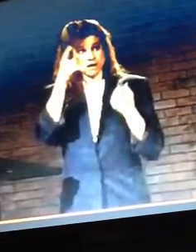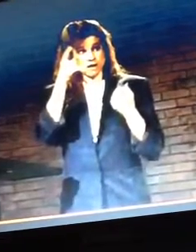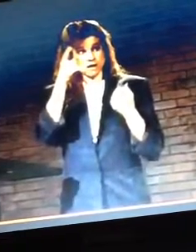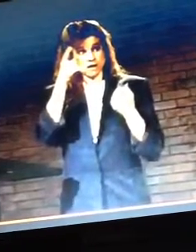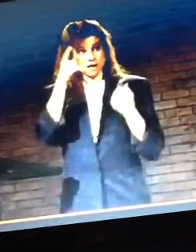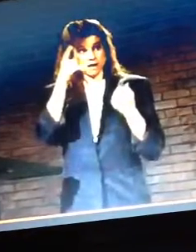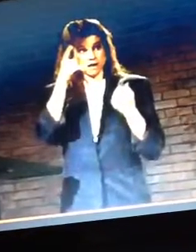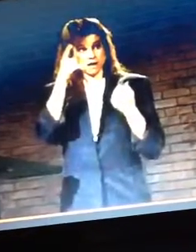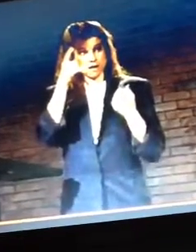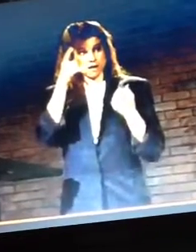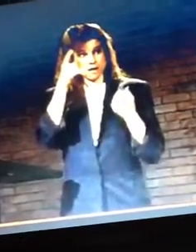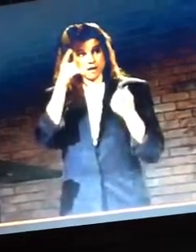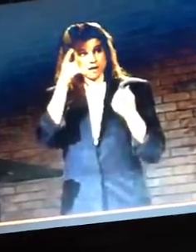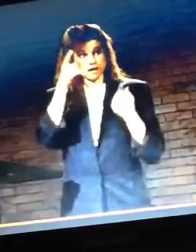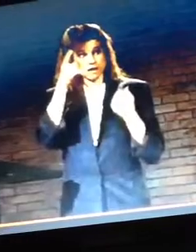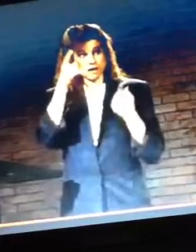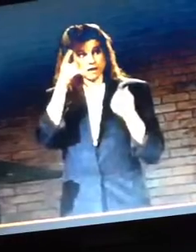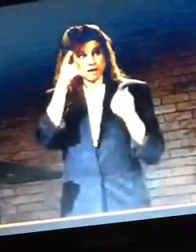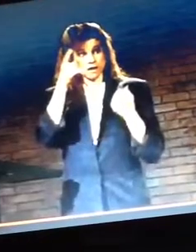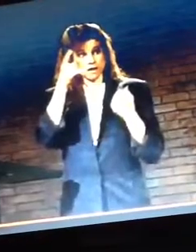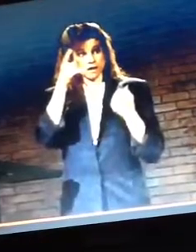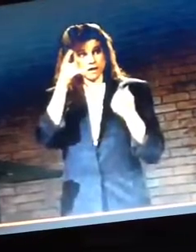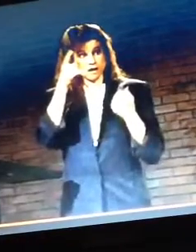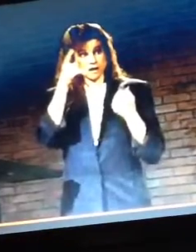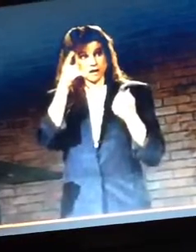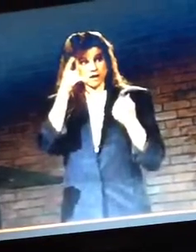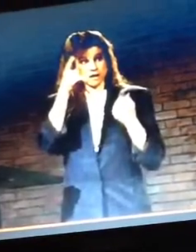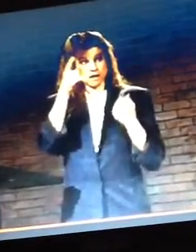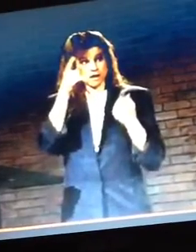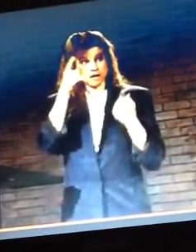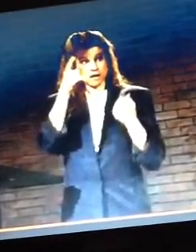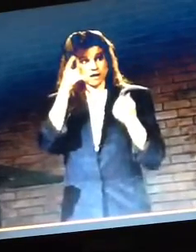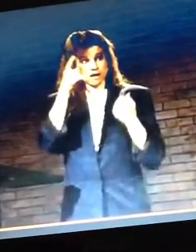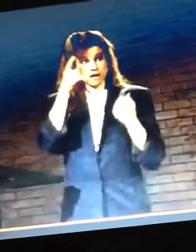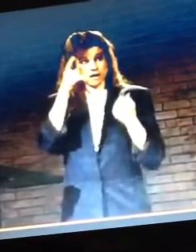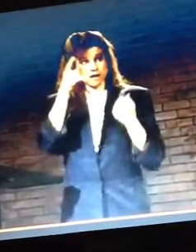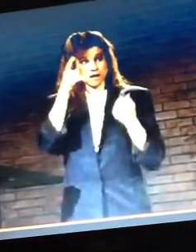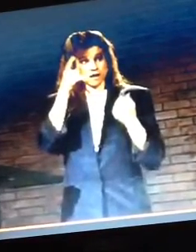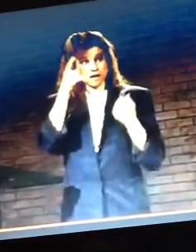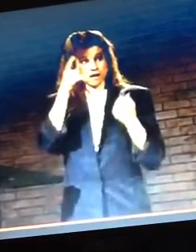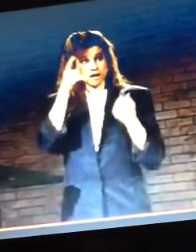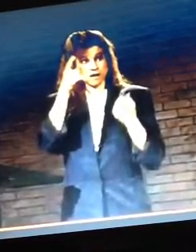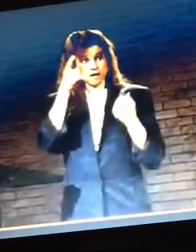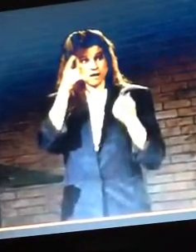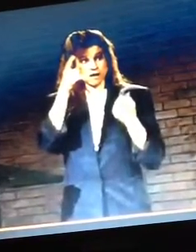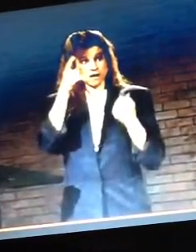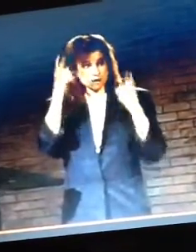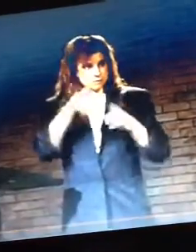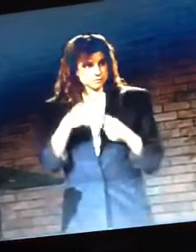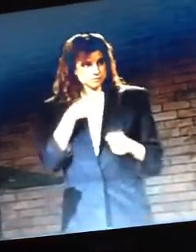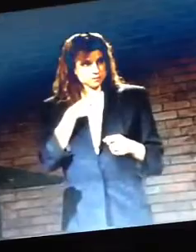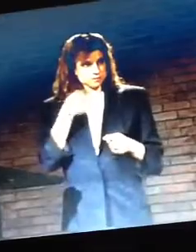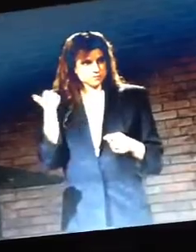there? I'm not sure. It's not clear on what it means by an interpreter needs a certificate.